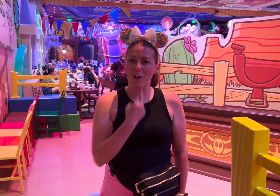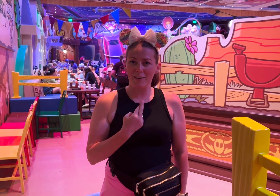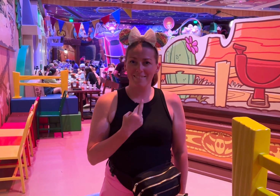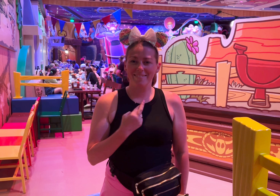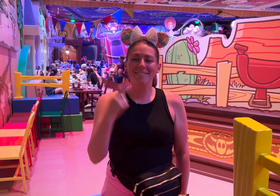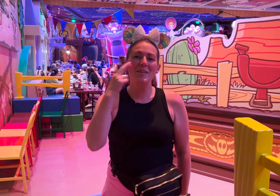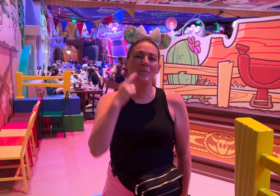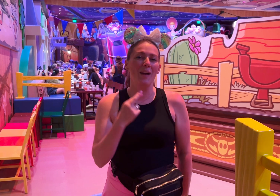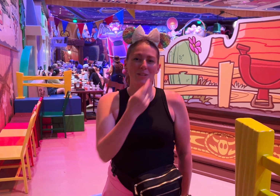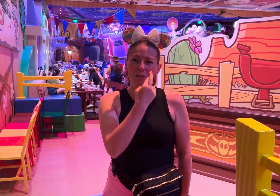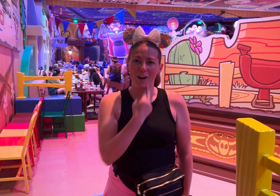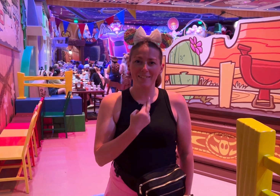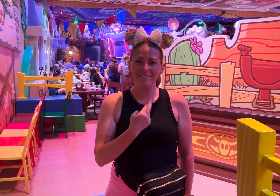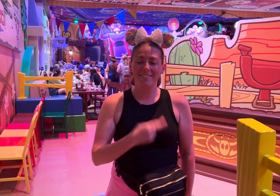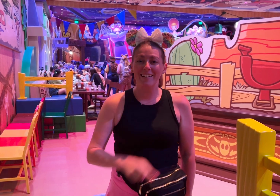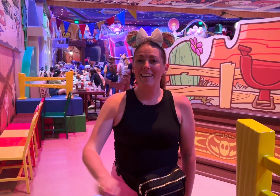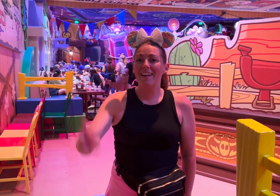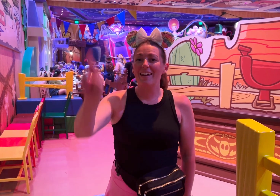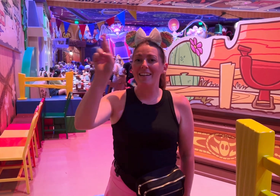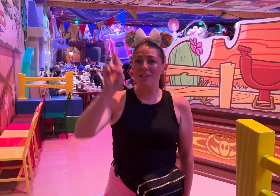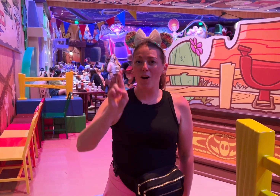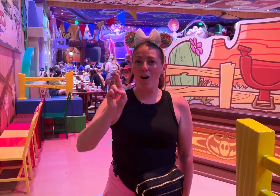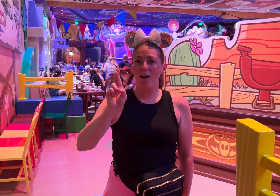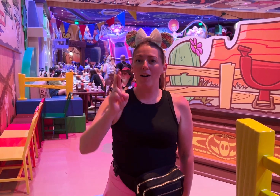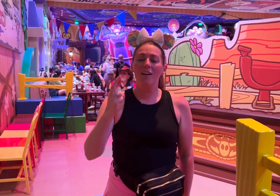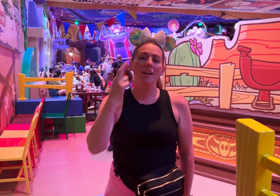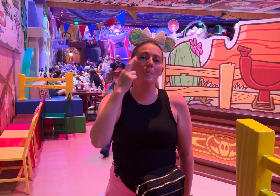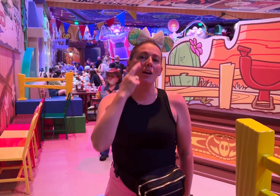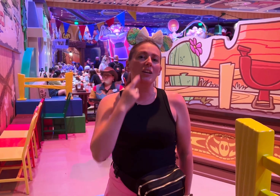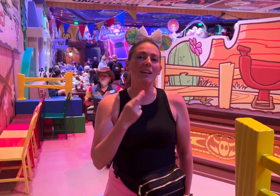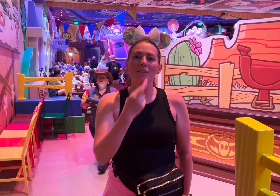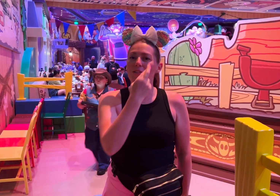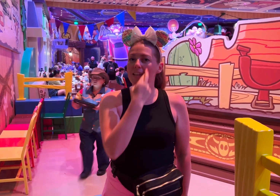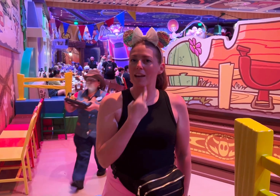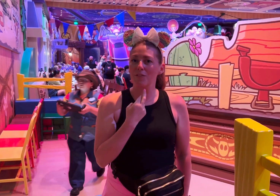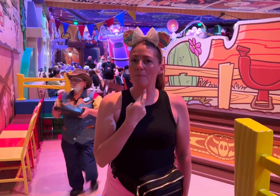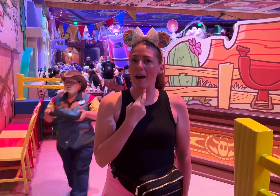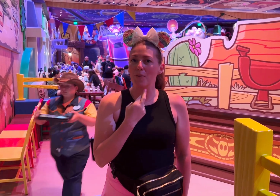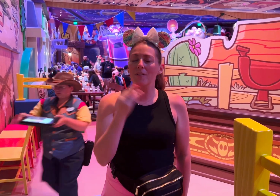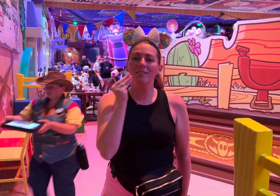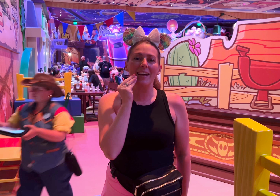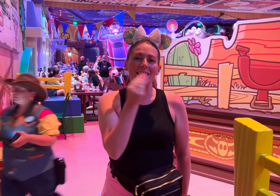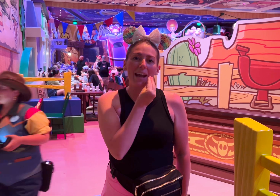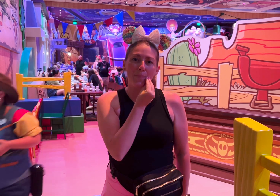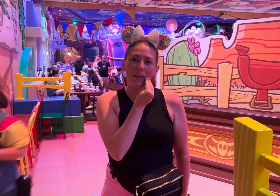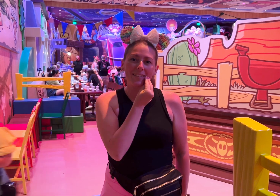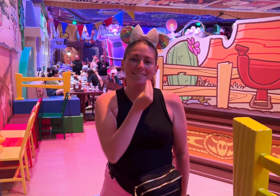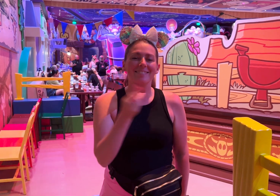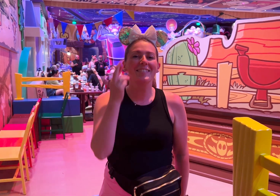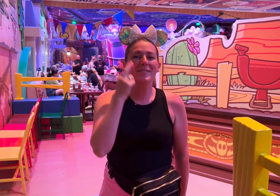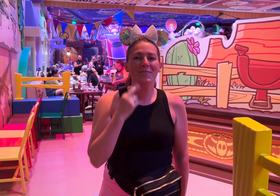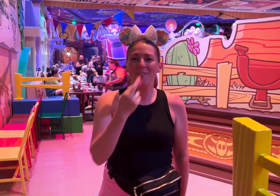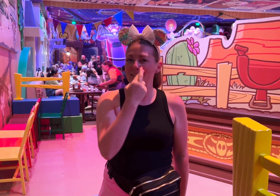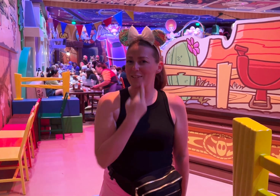Restaurant. Restaurant. It's an R coming on either side of your mouth, like a napkin.